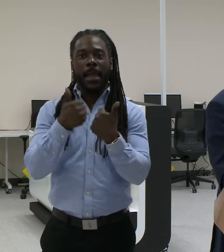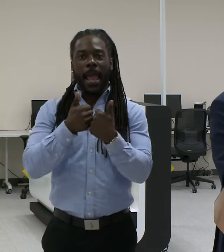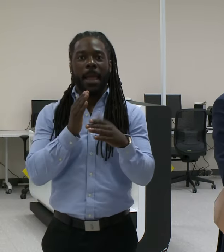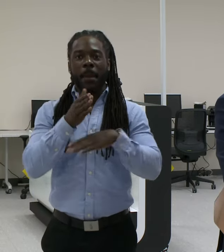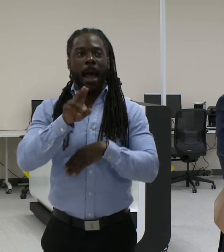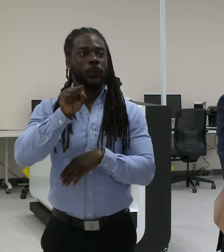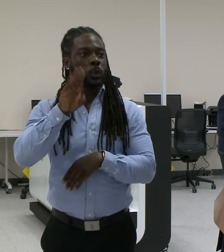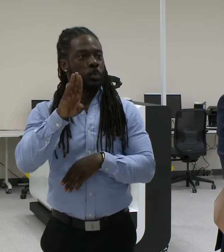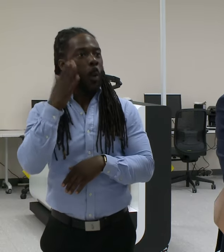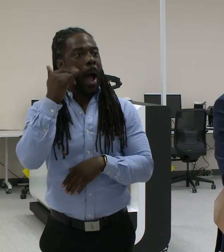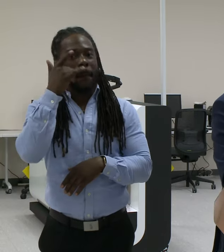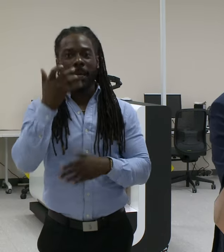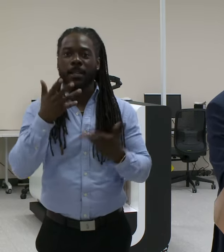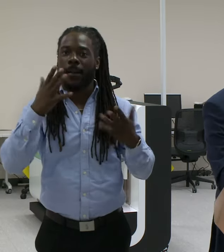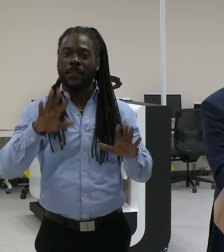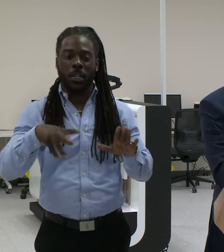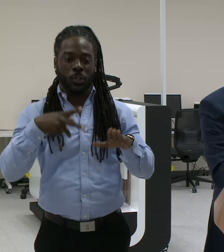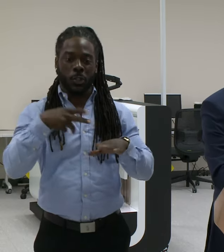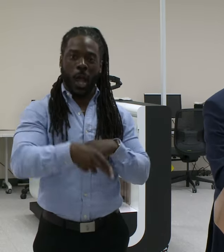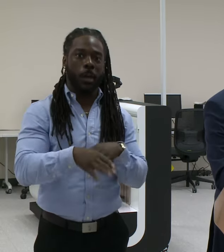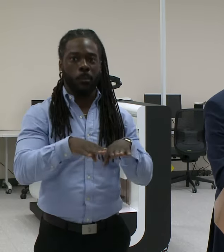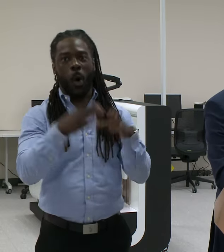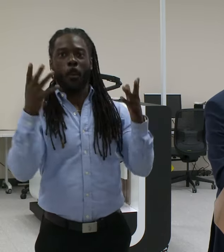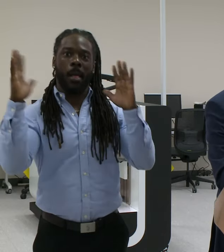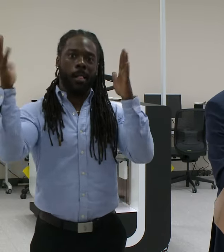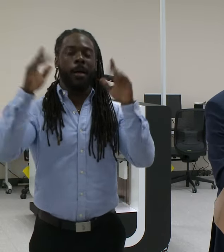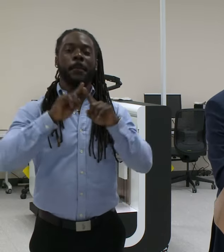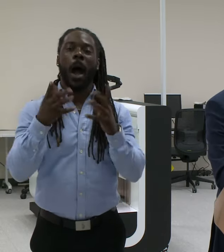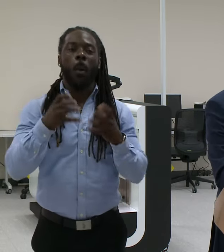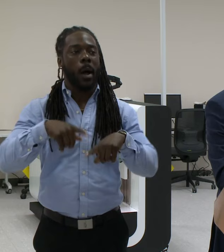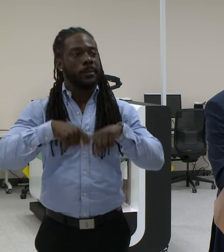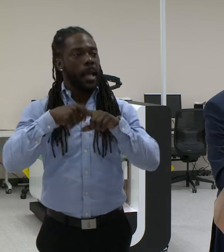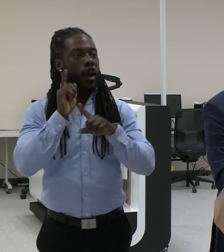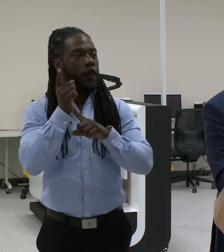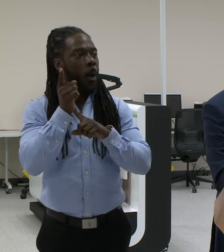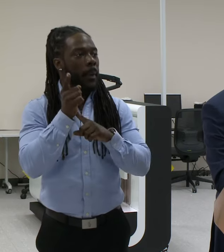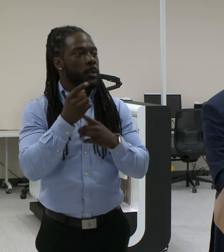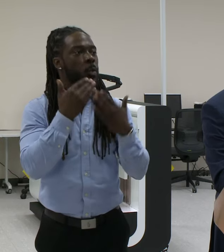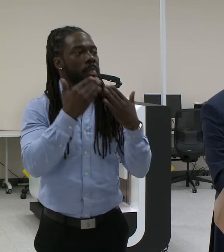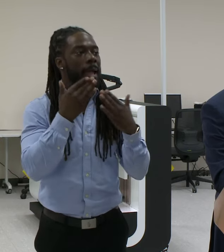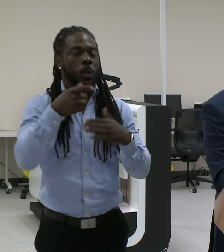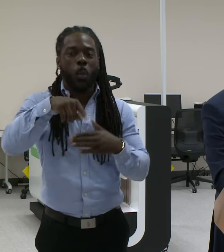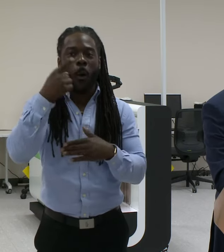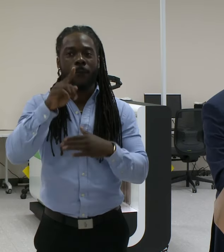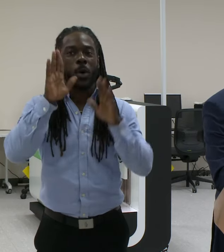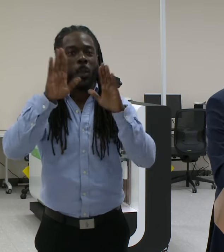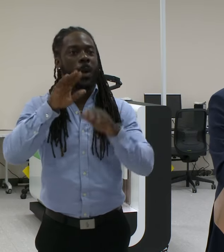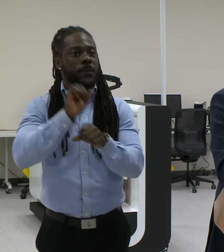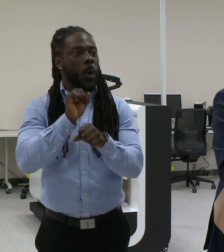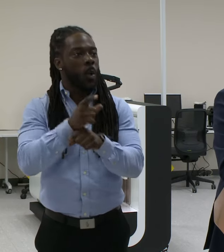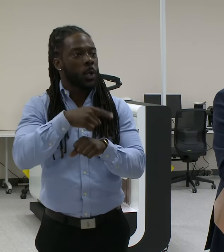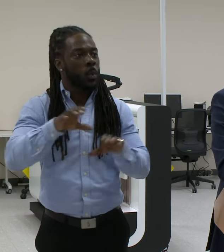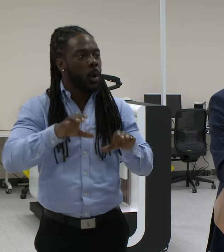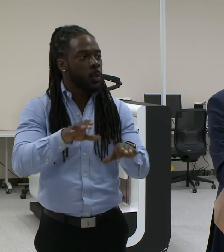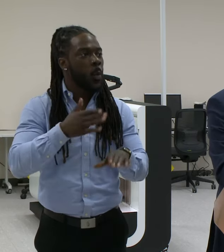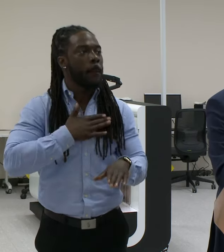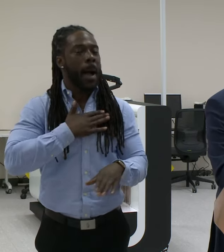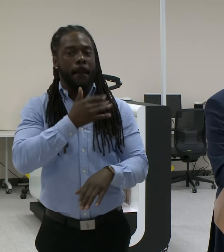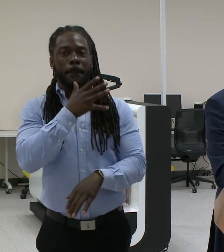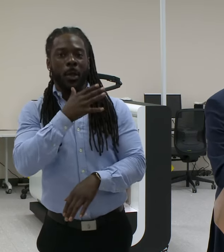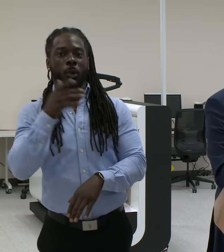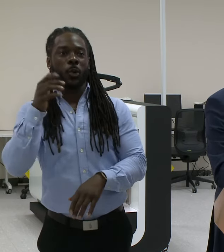cut the ribbon. But I did want to take a moment and just thank you for the great work that you do. My mother was a